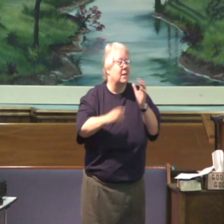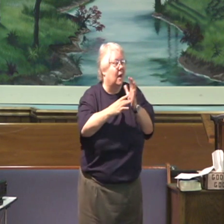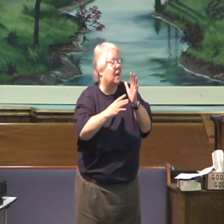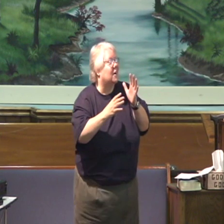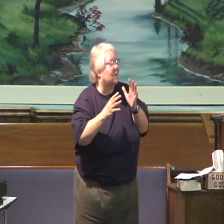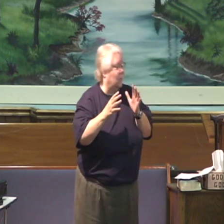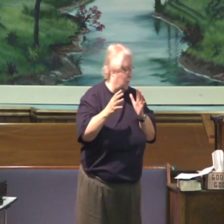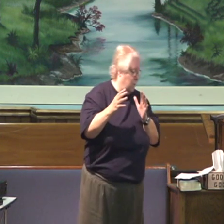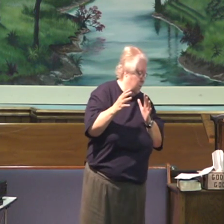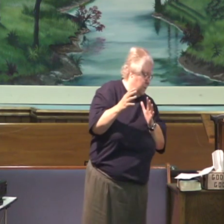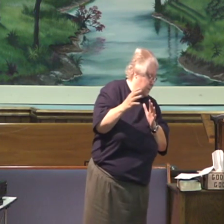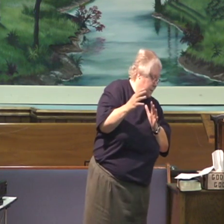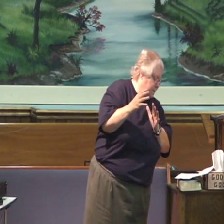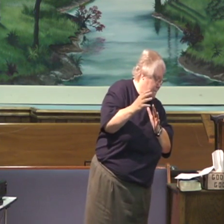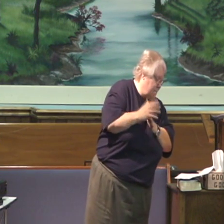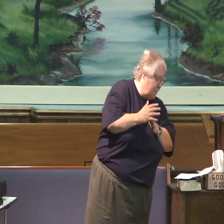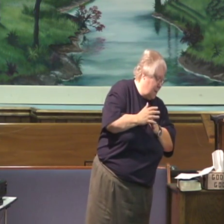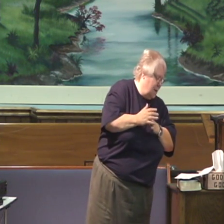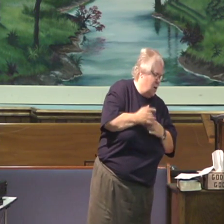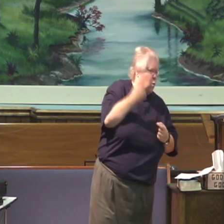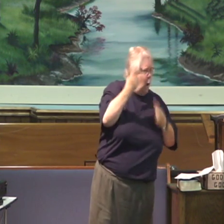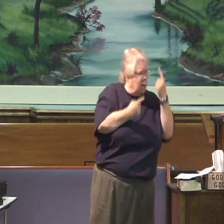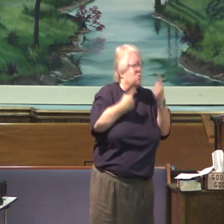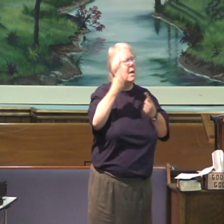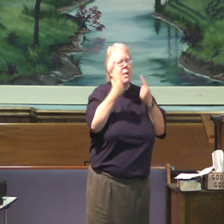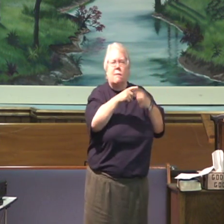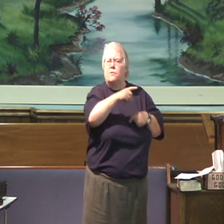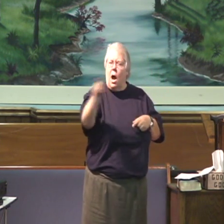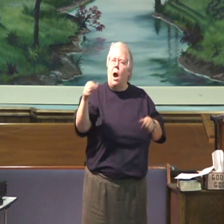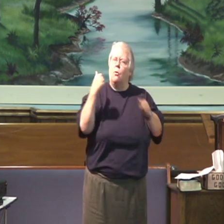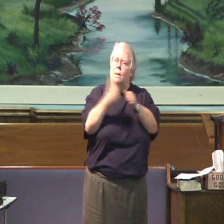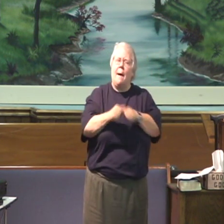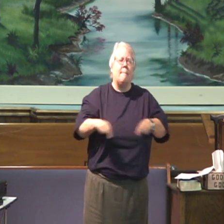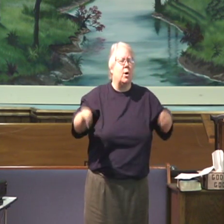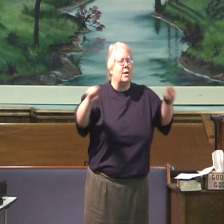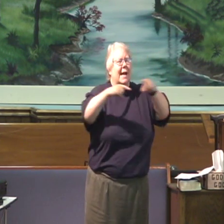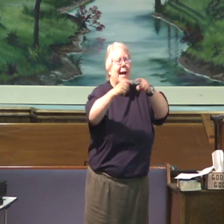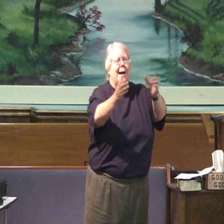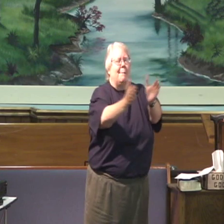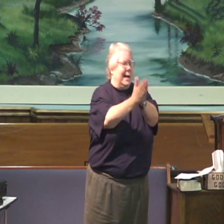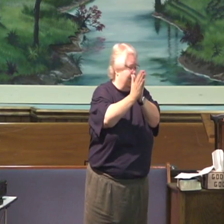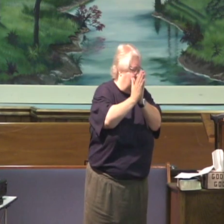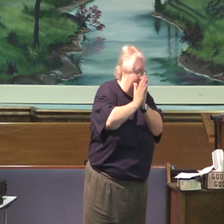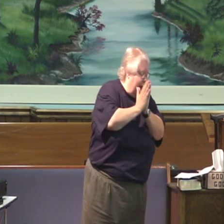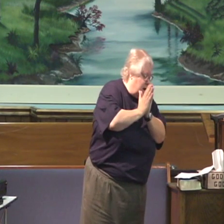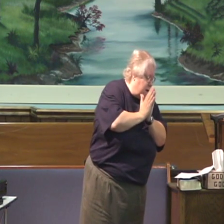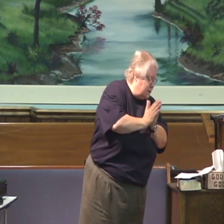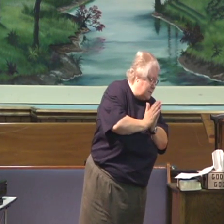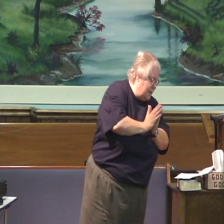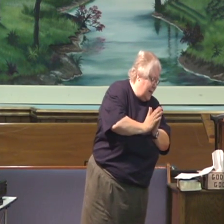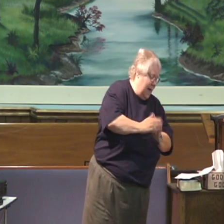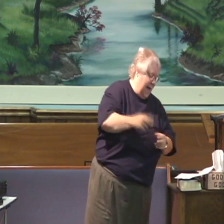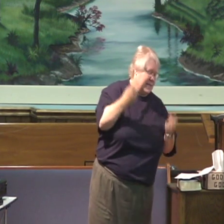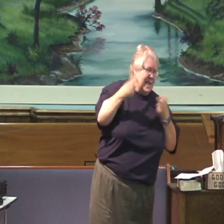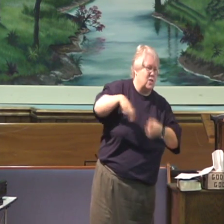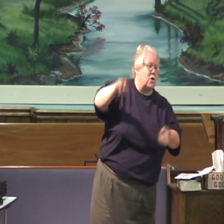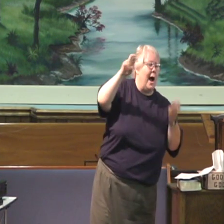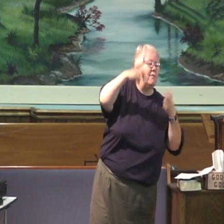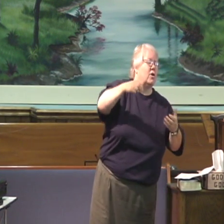the Lord. Wonder if y'all remember them in prayer as they